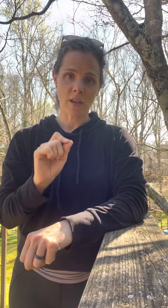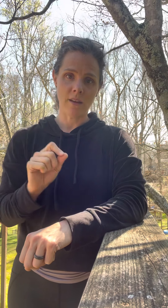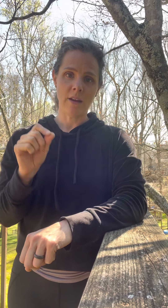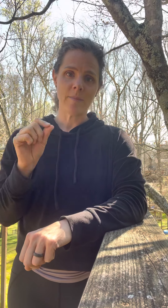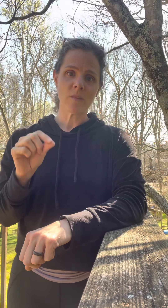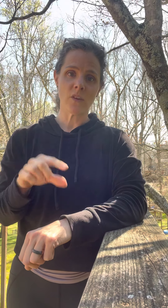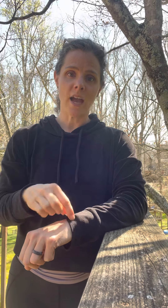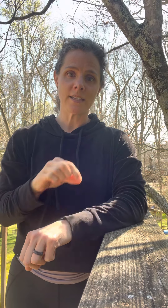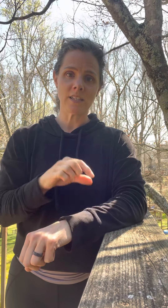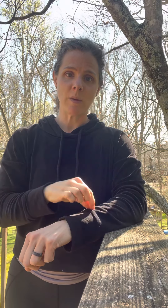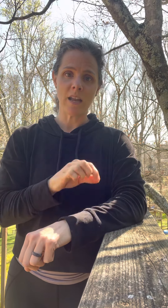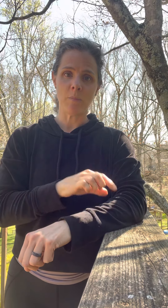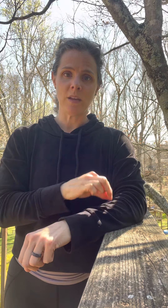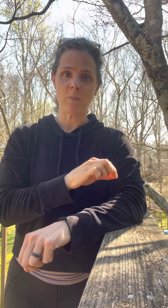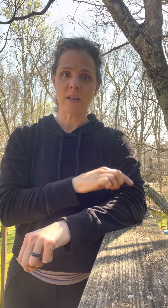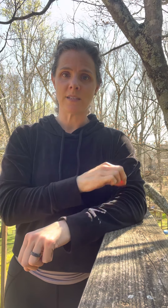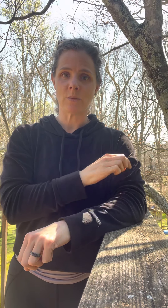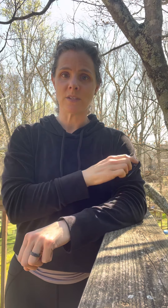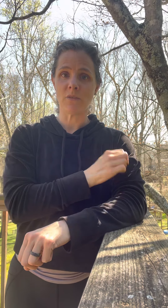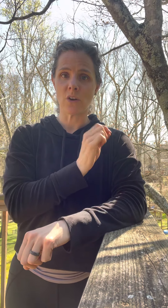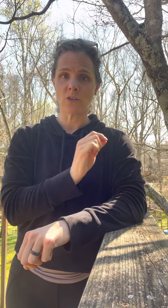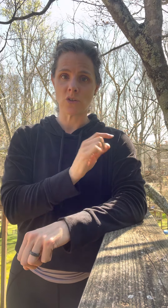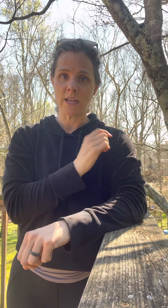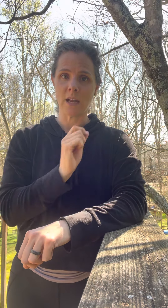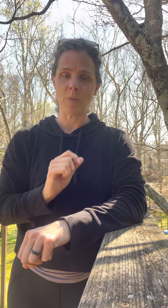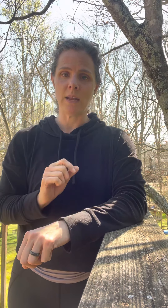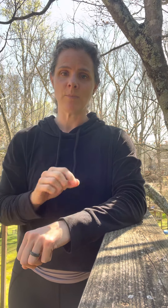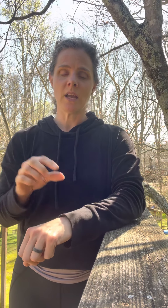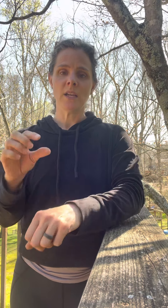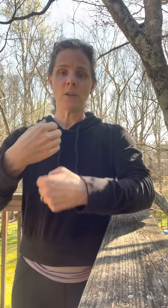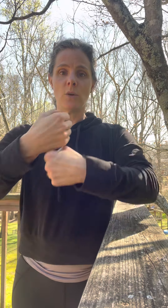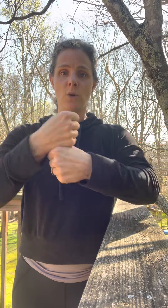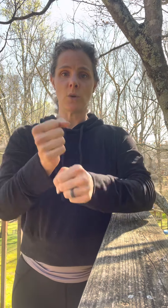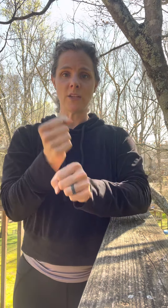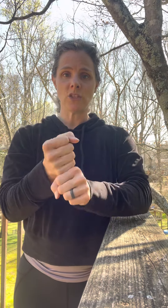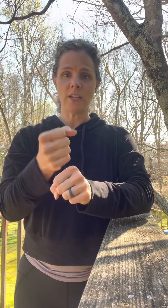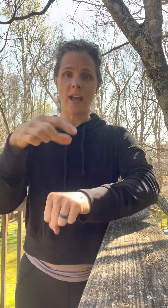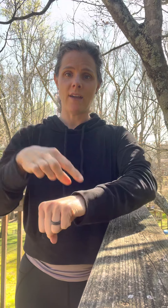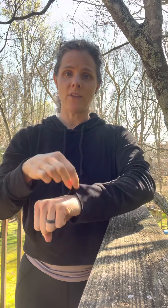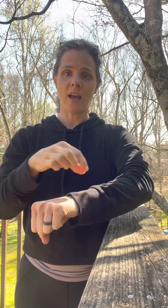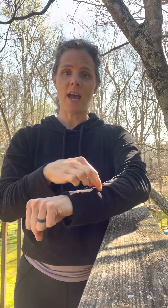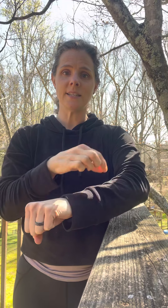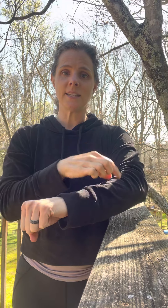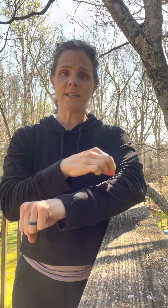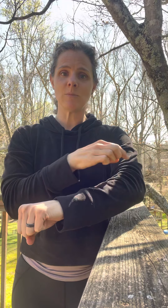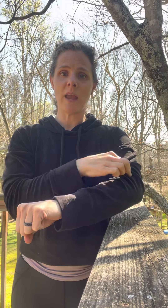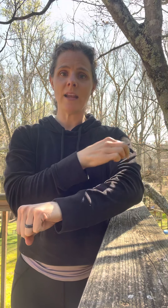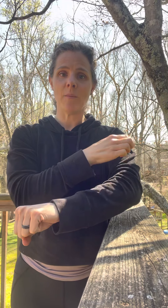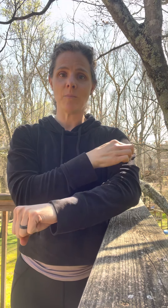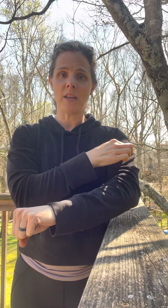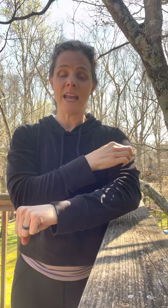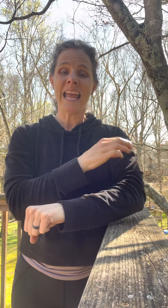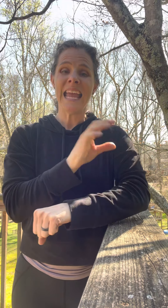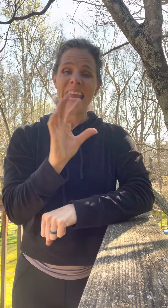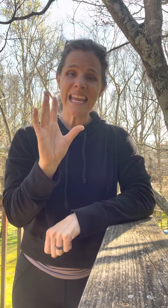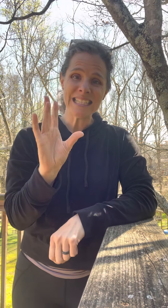for the Hudson's Bay Company because it was a fur trading company. So creation of the Hudson's Bay Company in